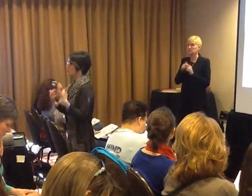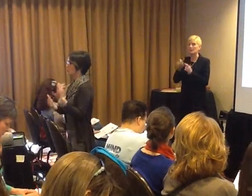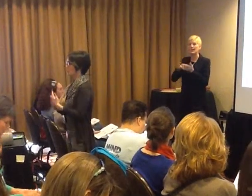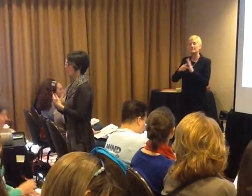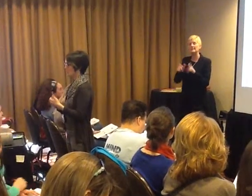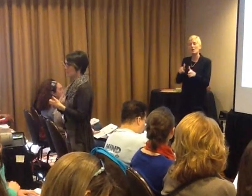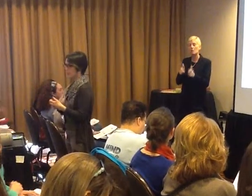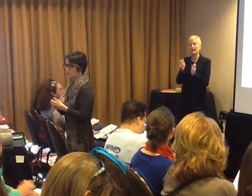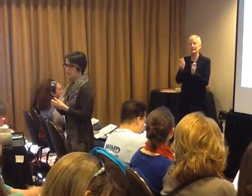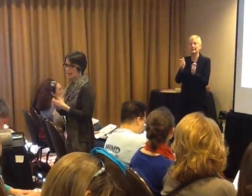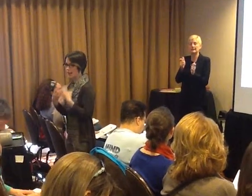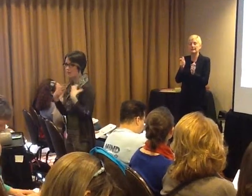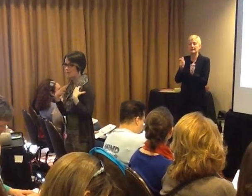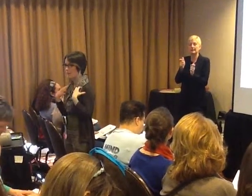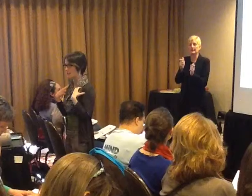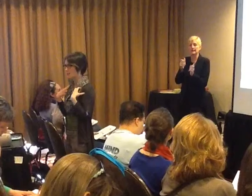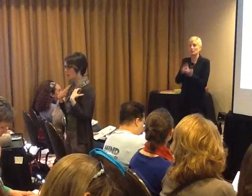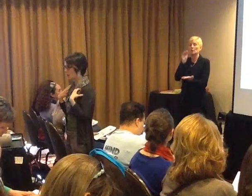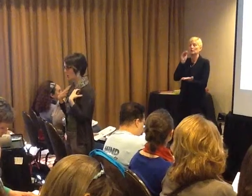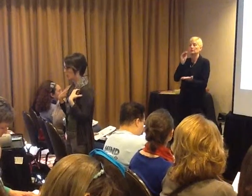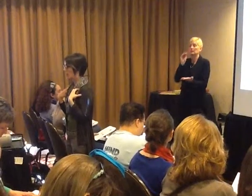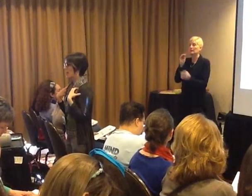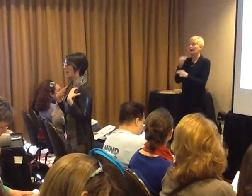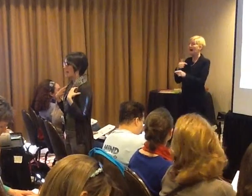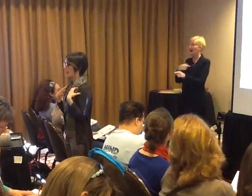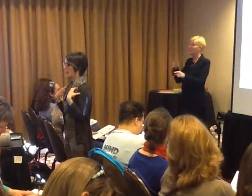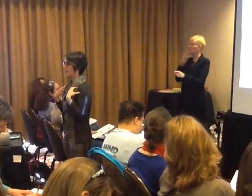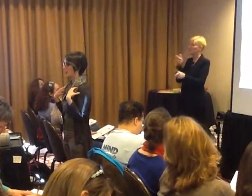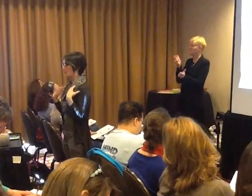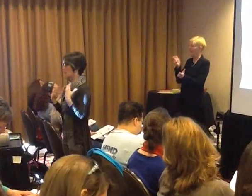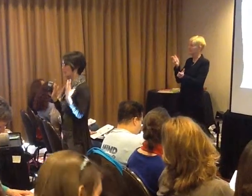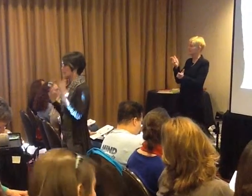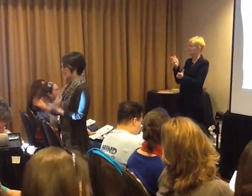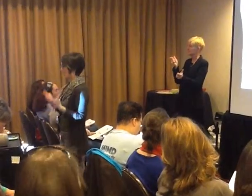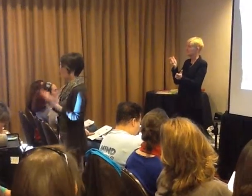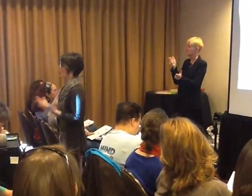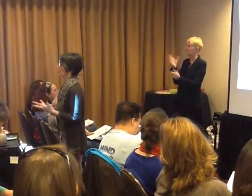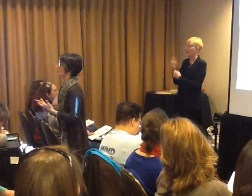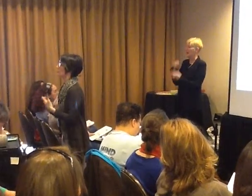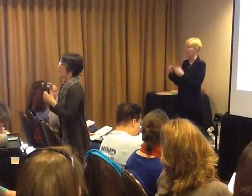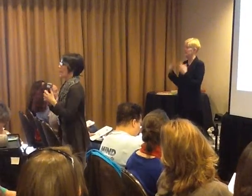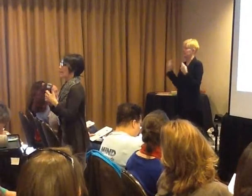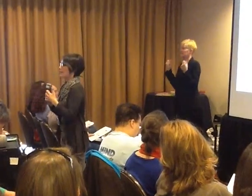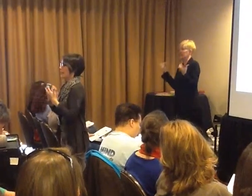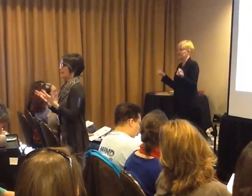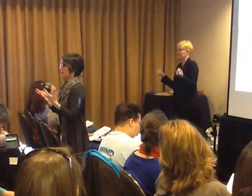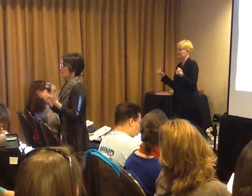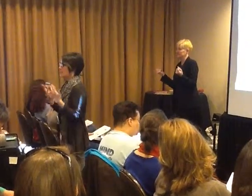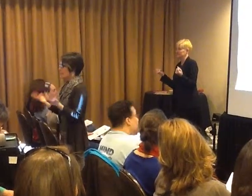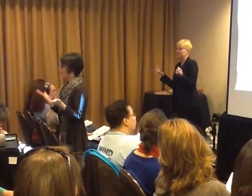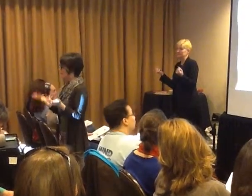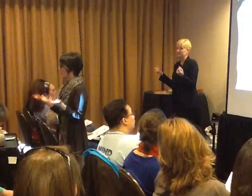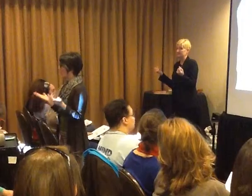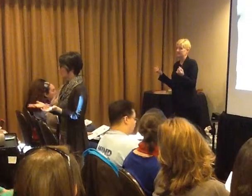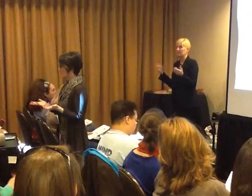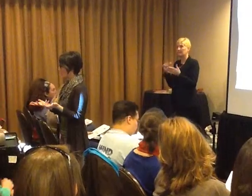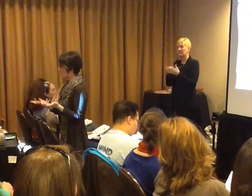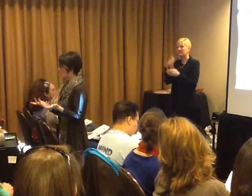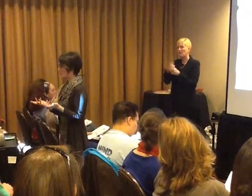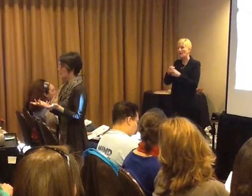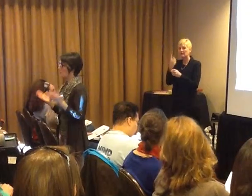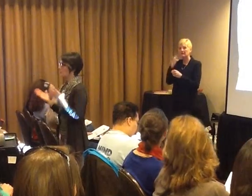quickly you can pick up information. I'm a fast talker, and I am a fast signer too, and that is problematic for our